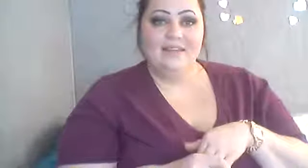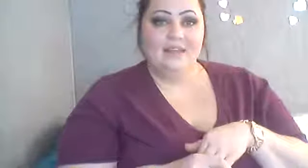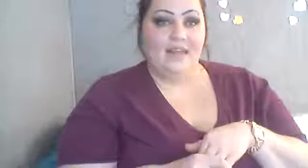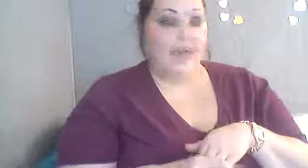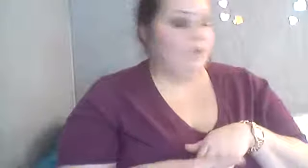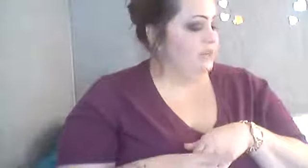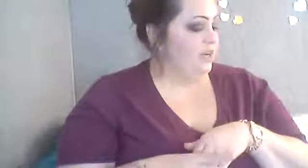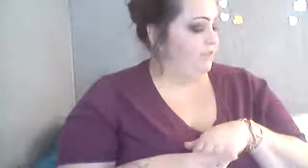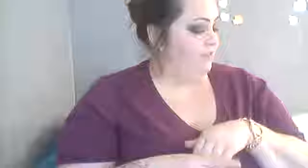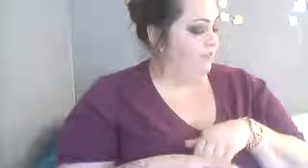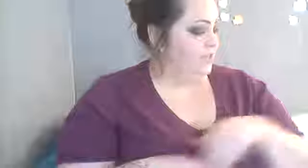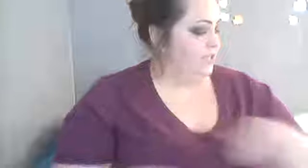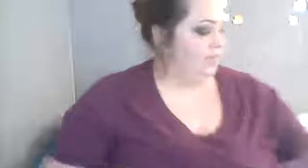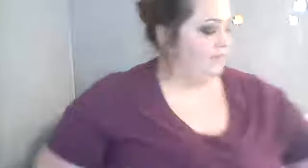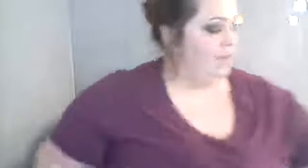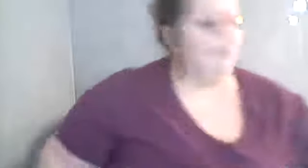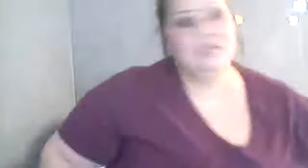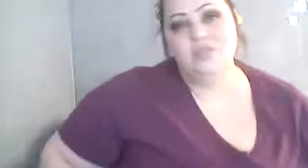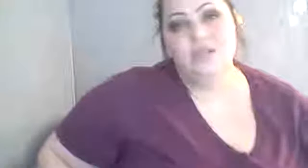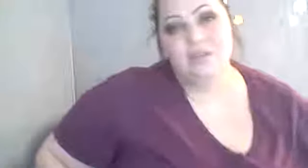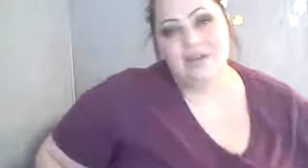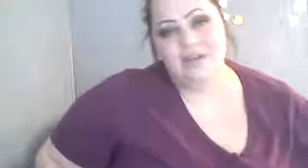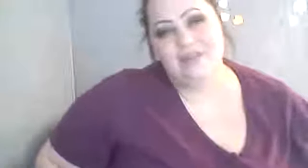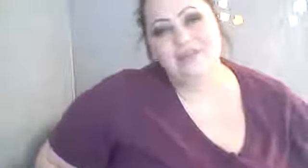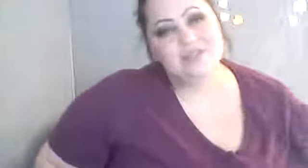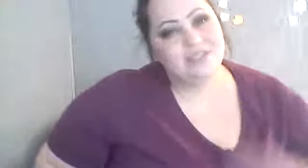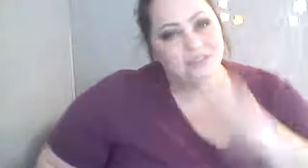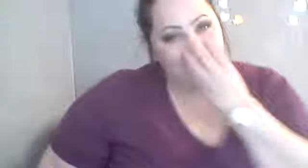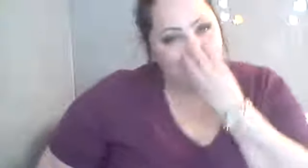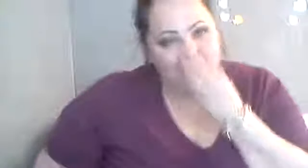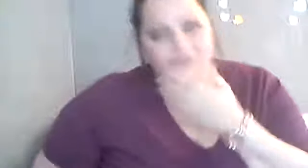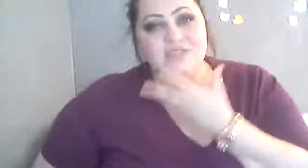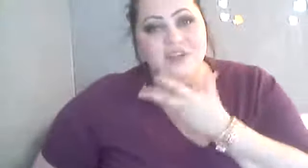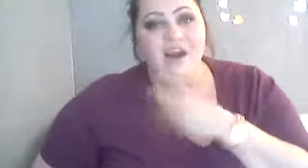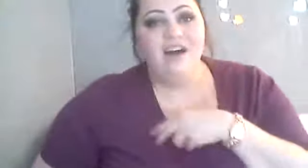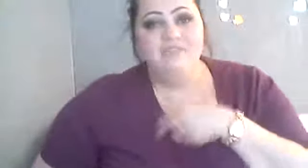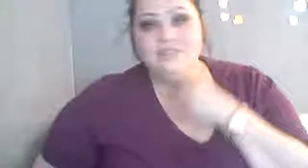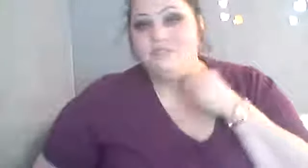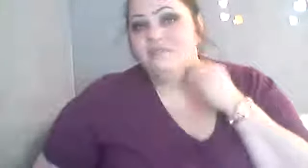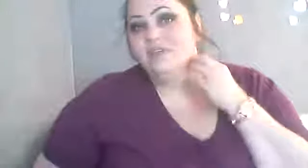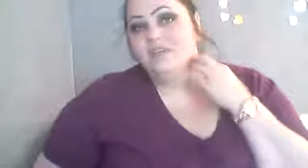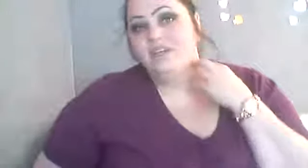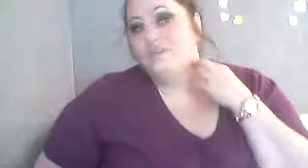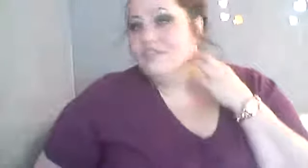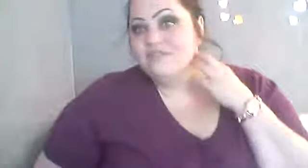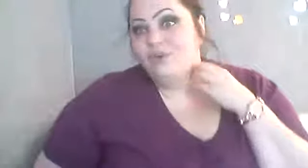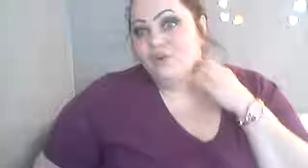Yeah, he was running fevers and all of that, but he's doing a lot better now. He's just still got the runny nose, the cough, and he doesn't feel good.